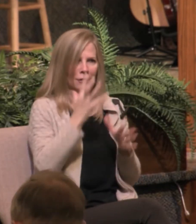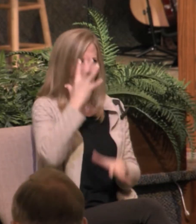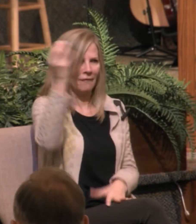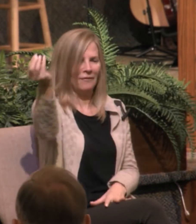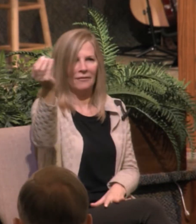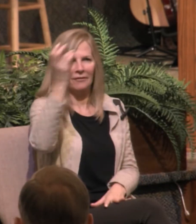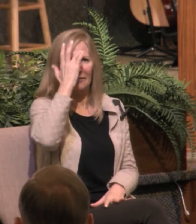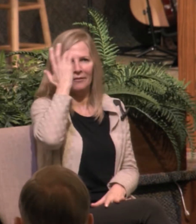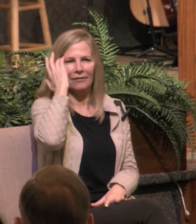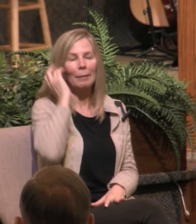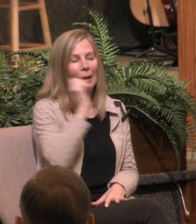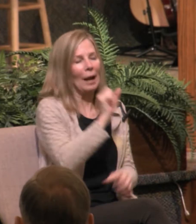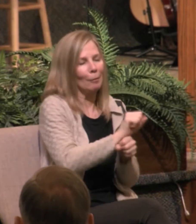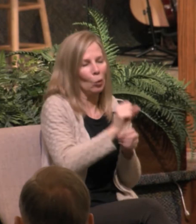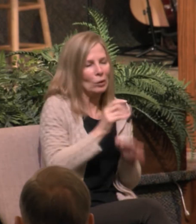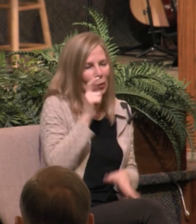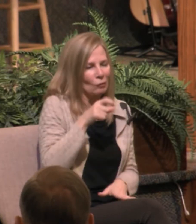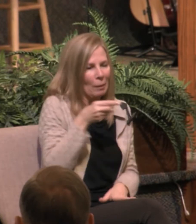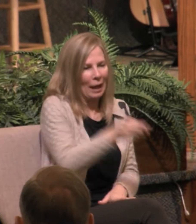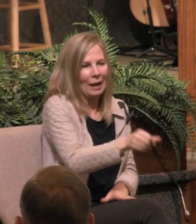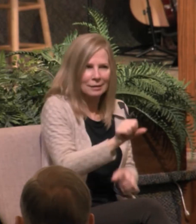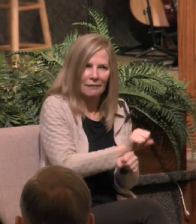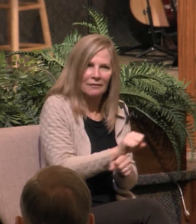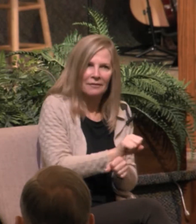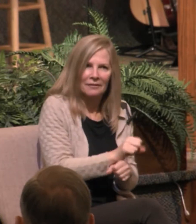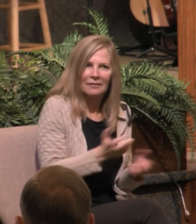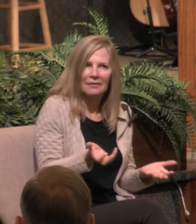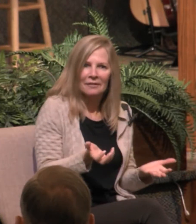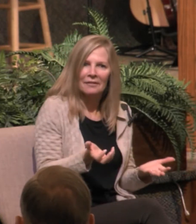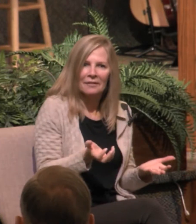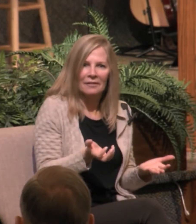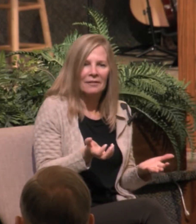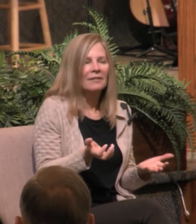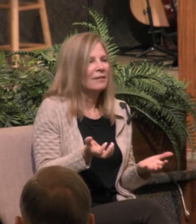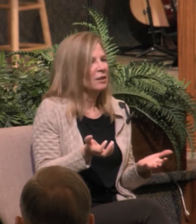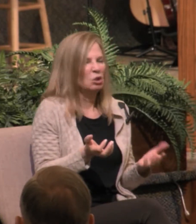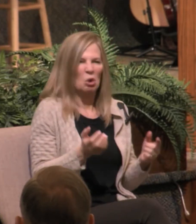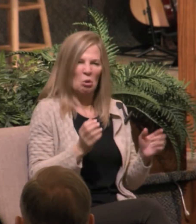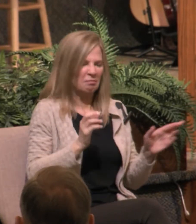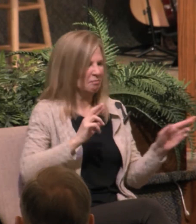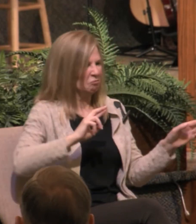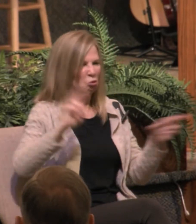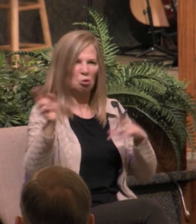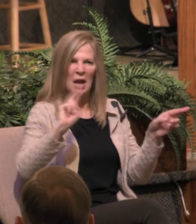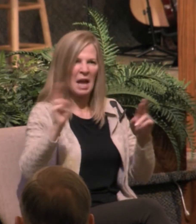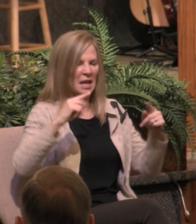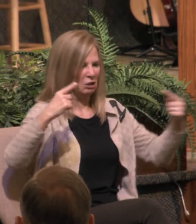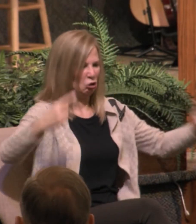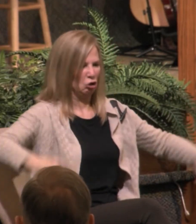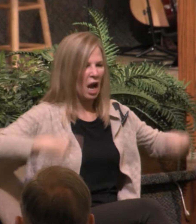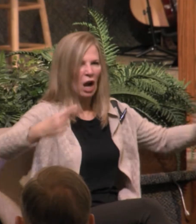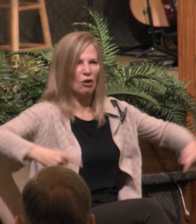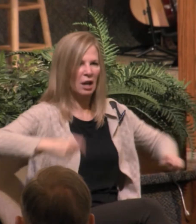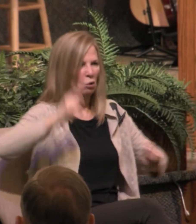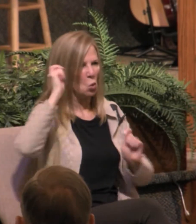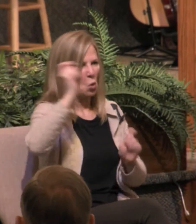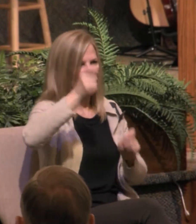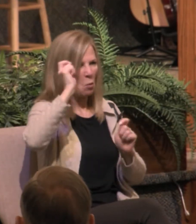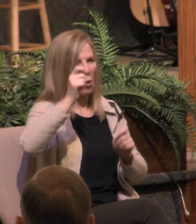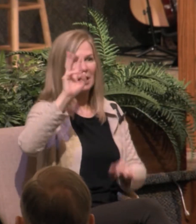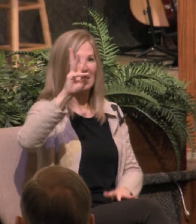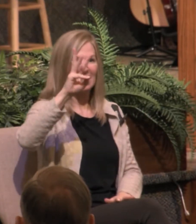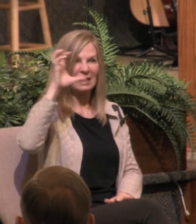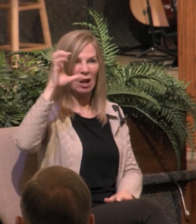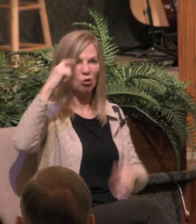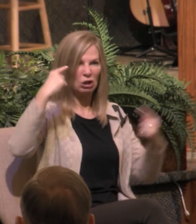except they weren't employees, they were slaves. So he made his chariot ready and took his people with him, and he took 600 select chariots and all the